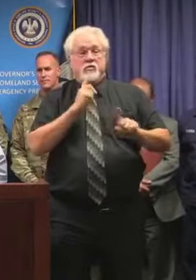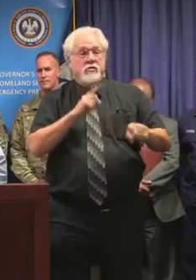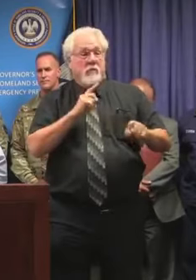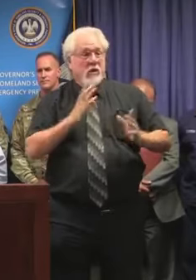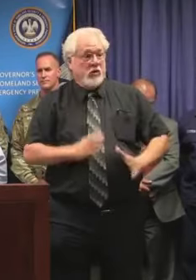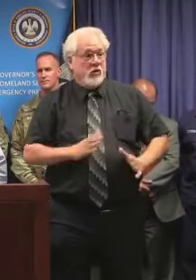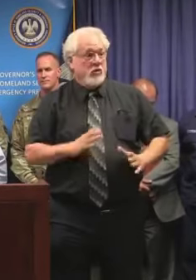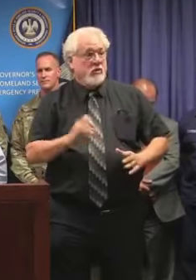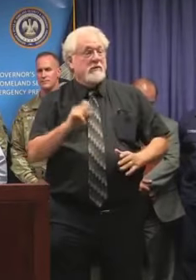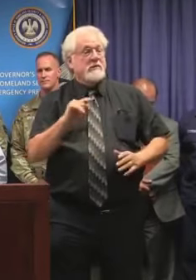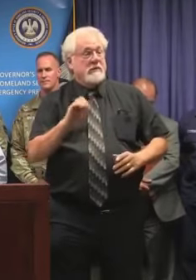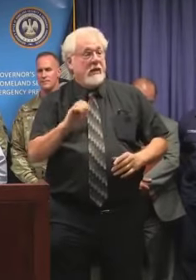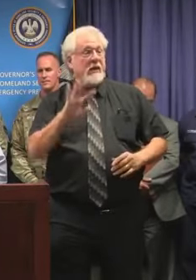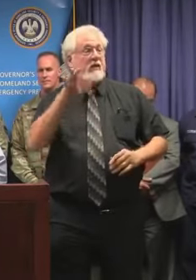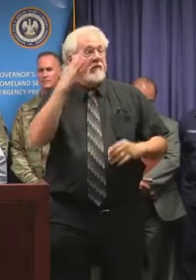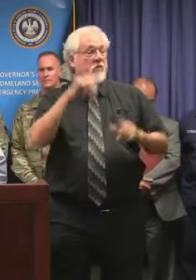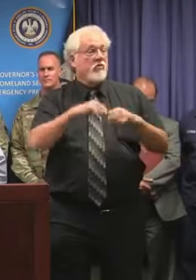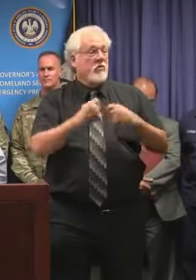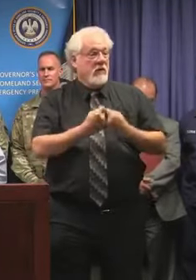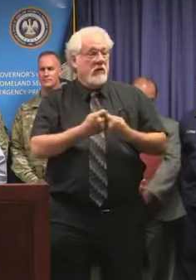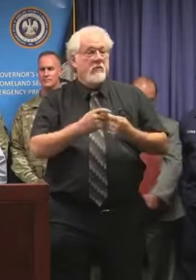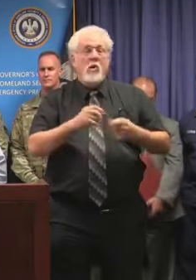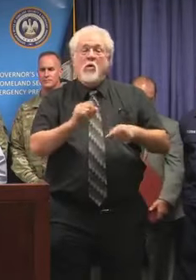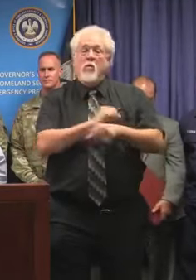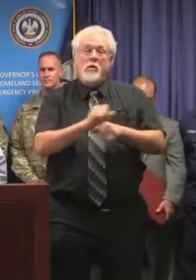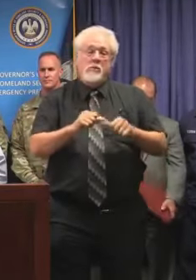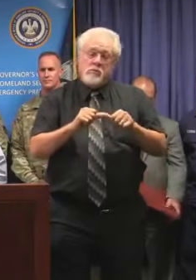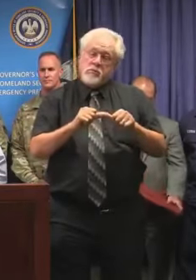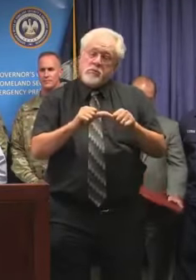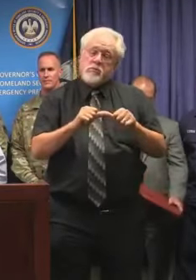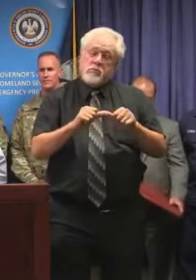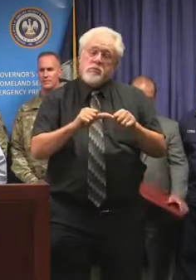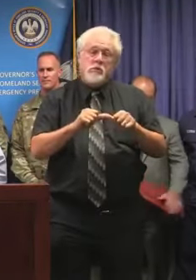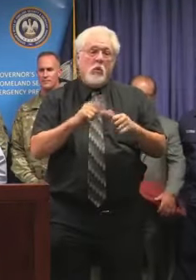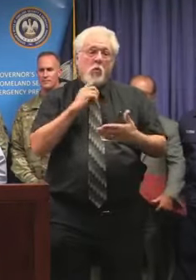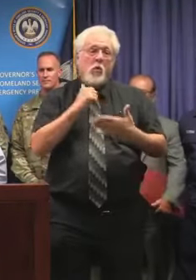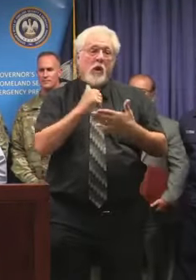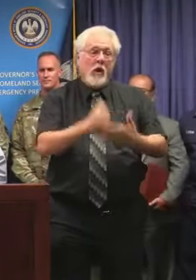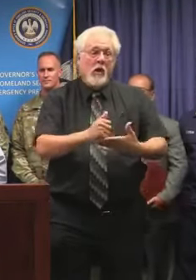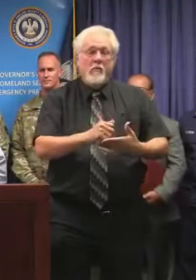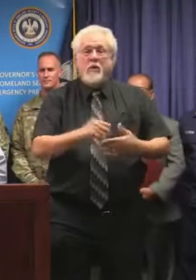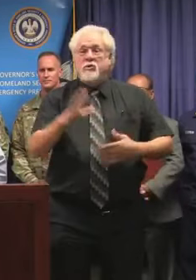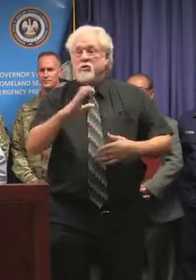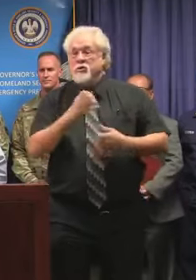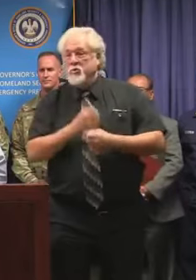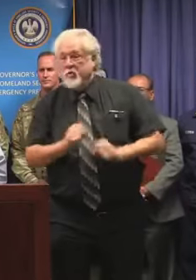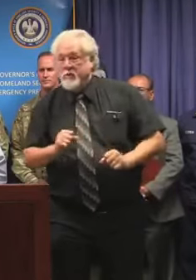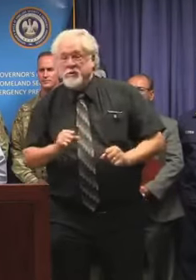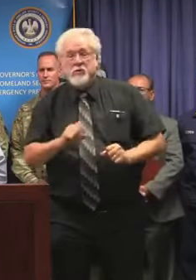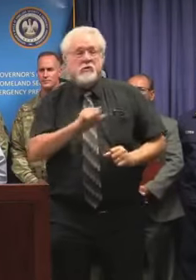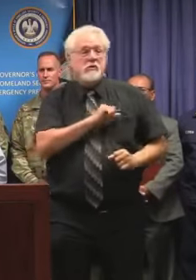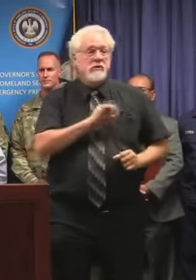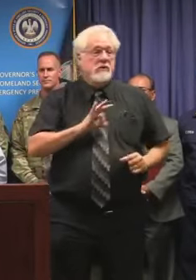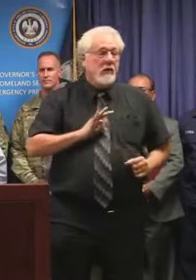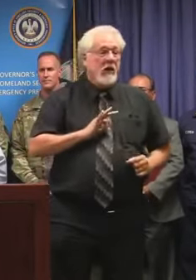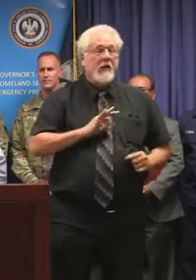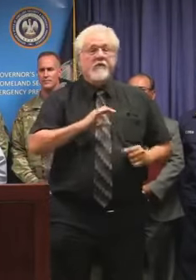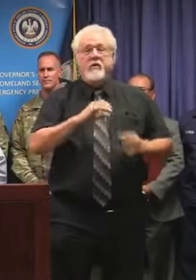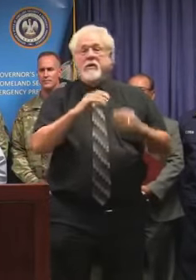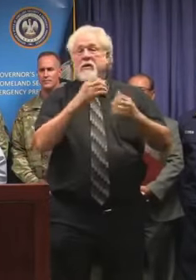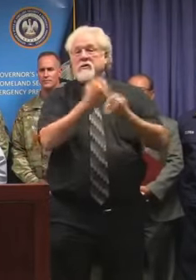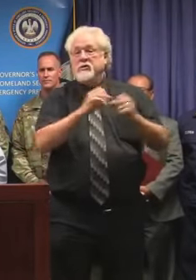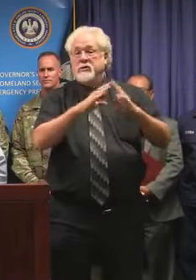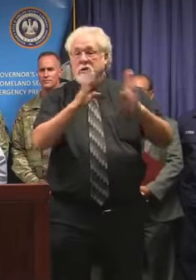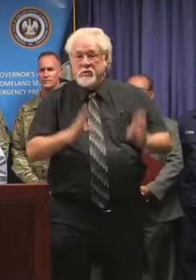and federal teams, and voluntary agencies are working tirelessly to help those in need, search and rescue, staffing emergency shelters, providing meals, and